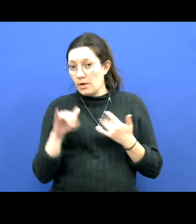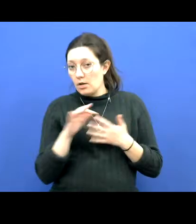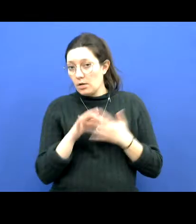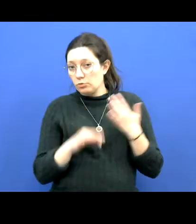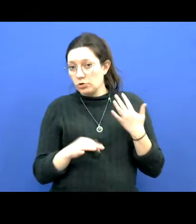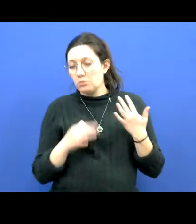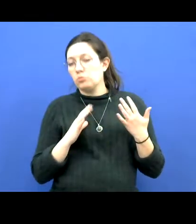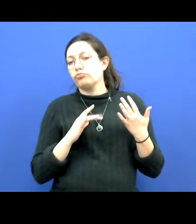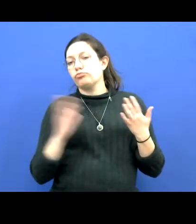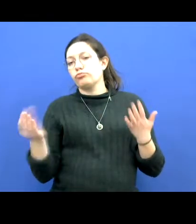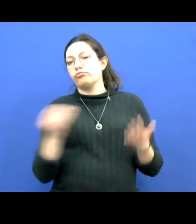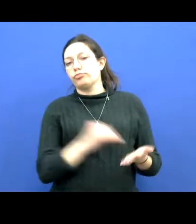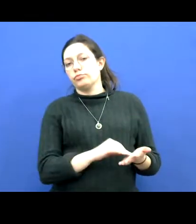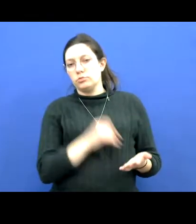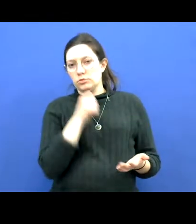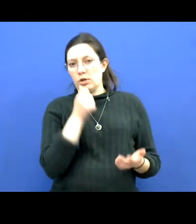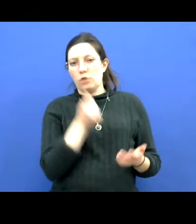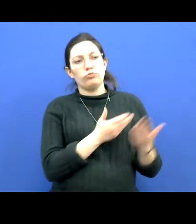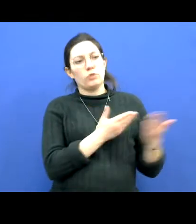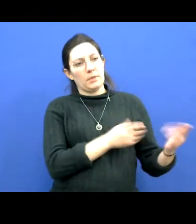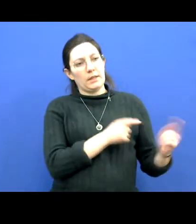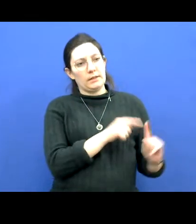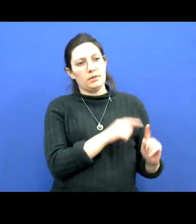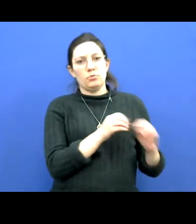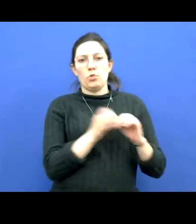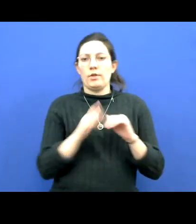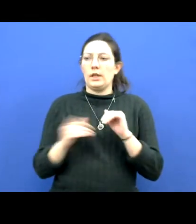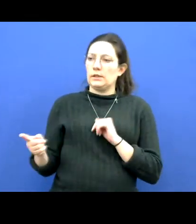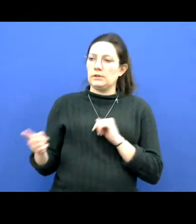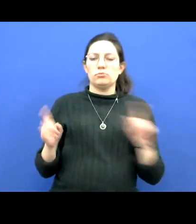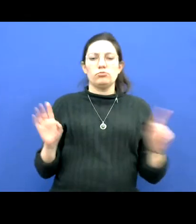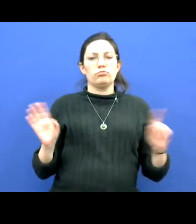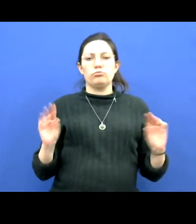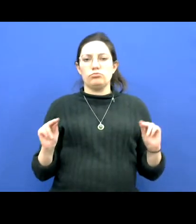not recommending one or another, but it just gives an